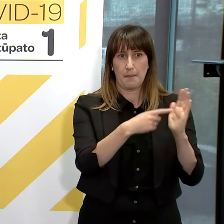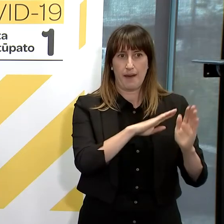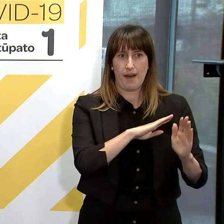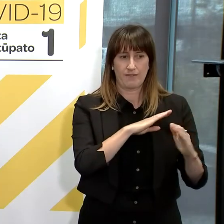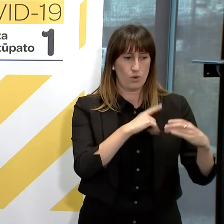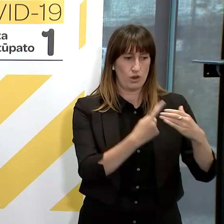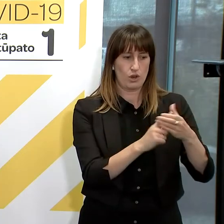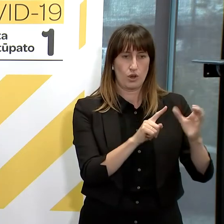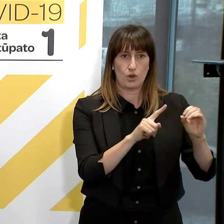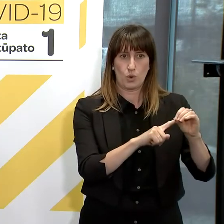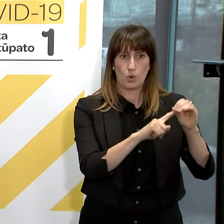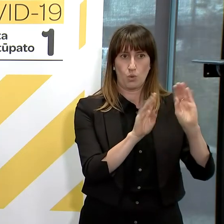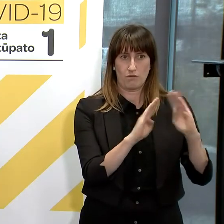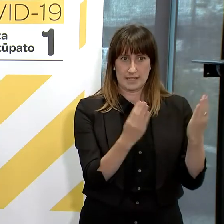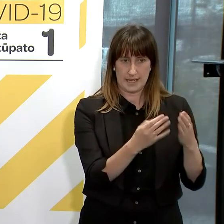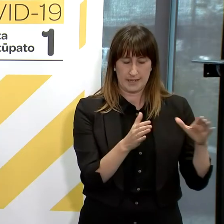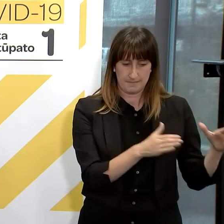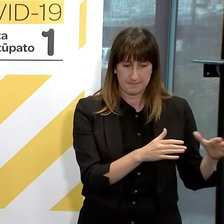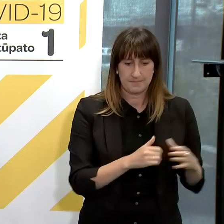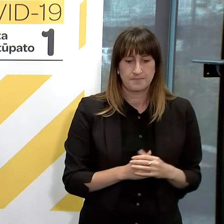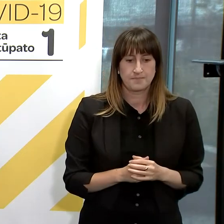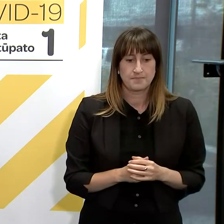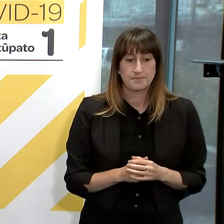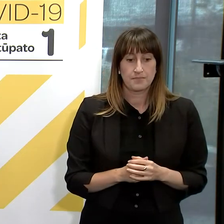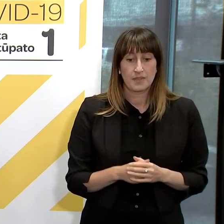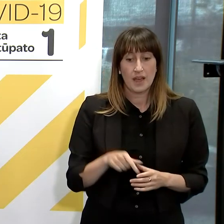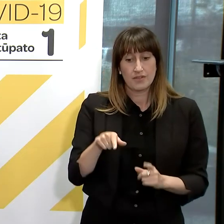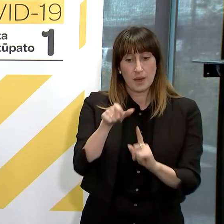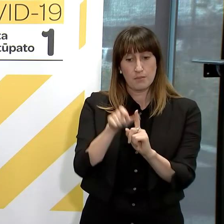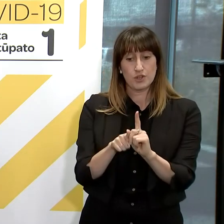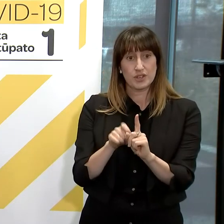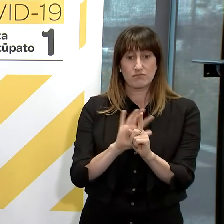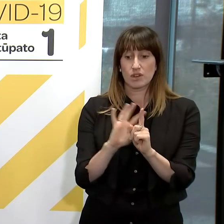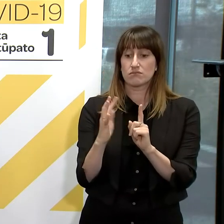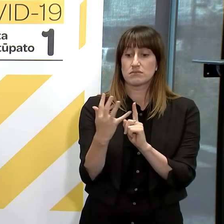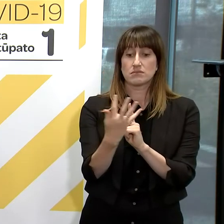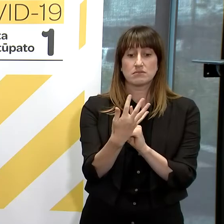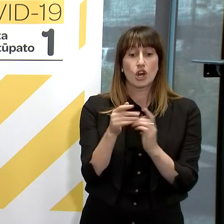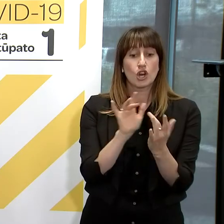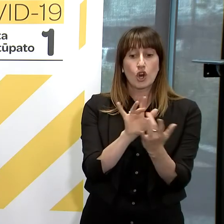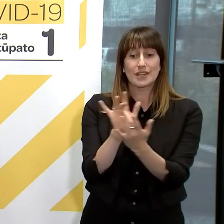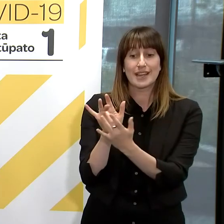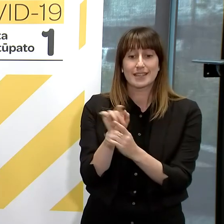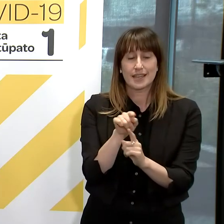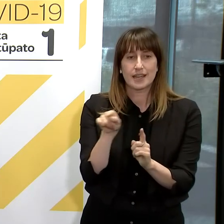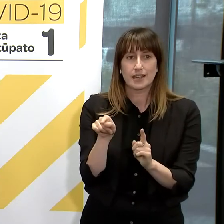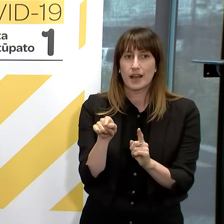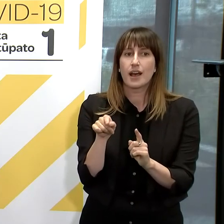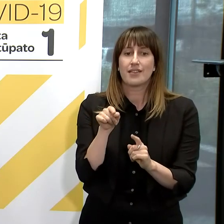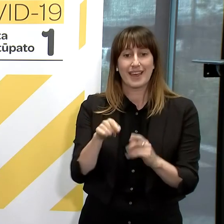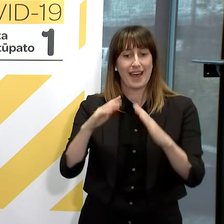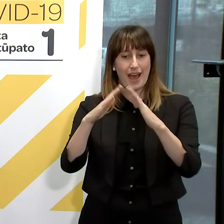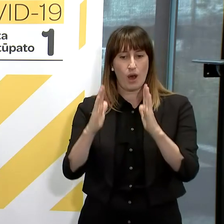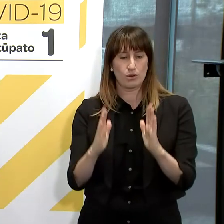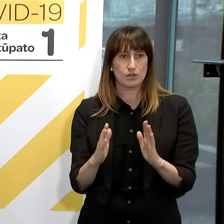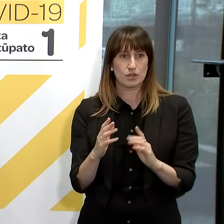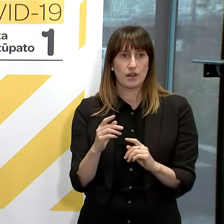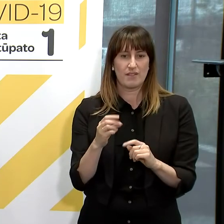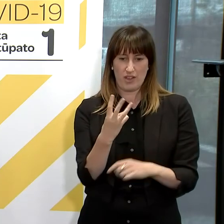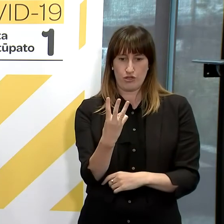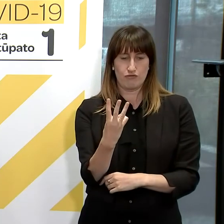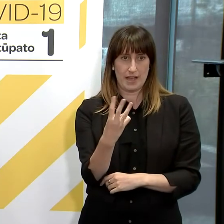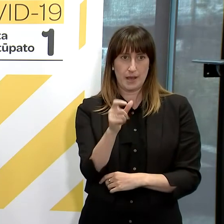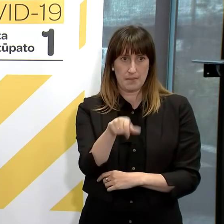With regard to contact tracing, the person who tested positive lives in Hamilton with 2 other people. Both people